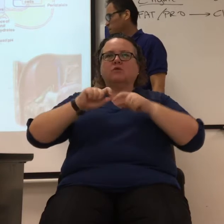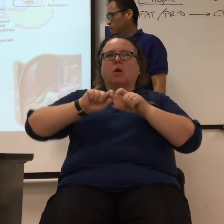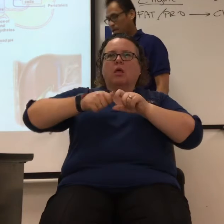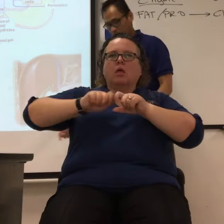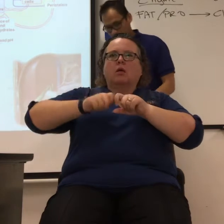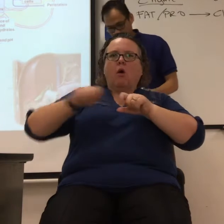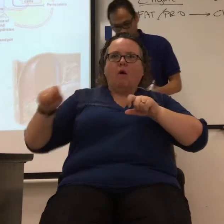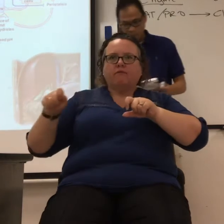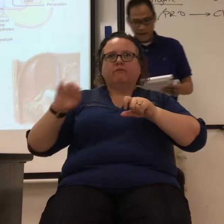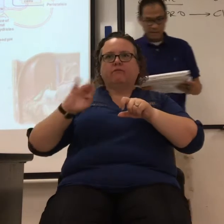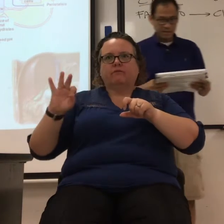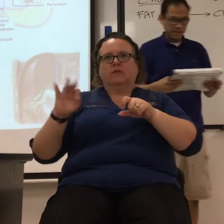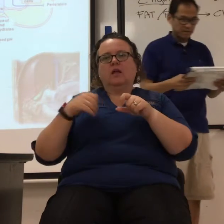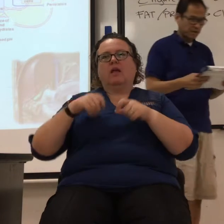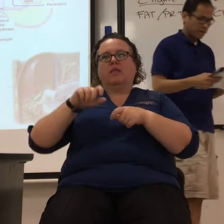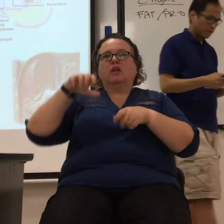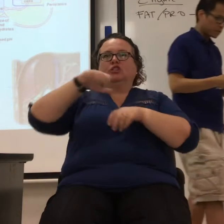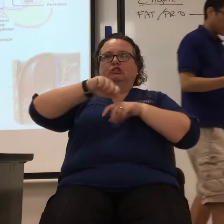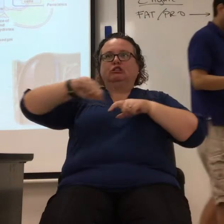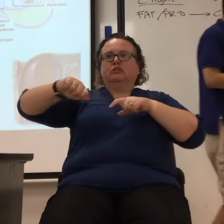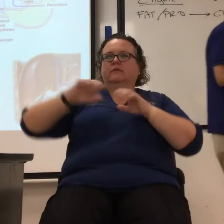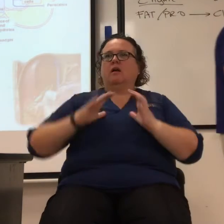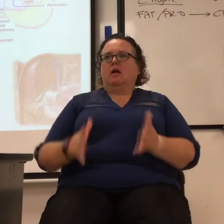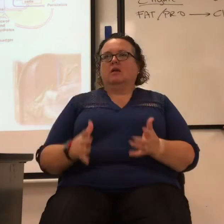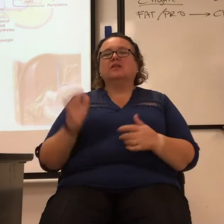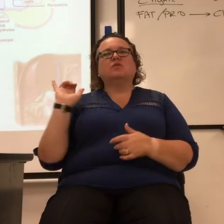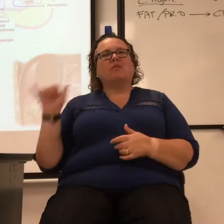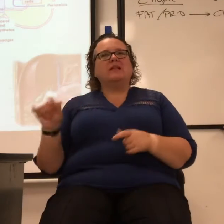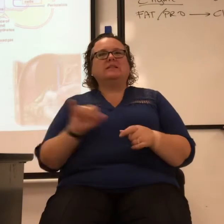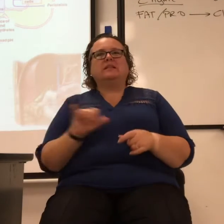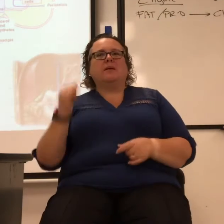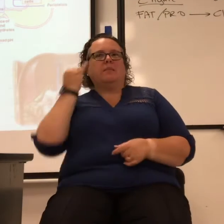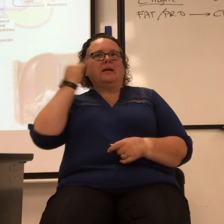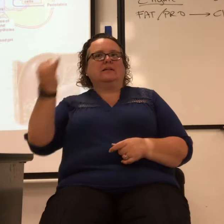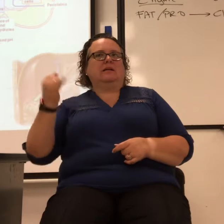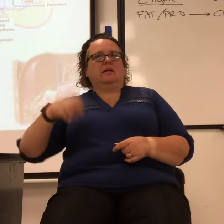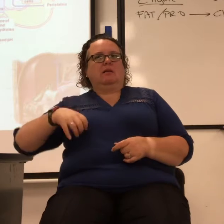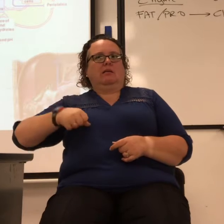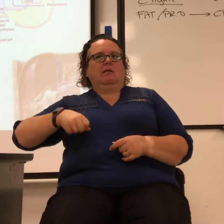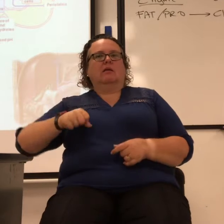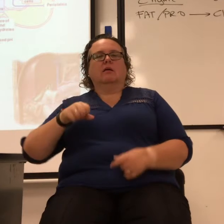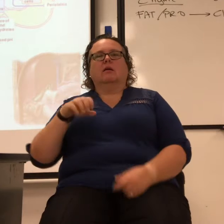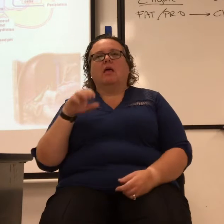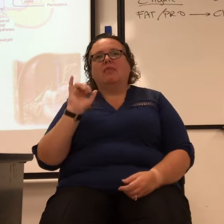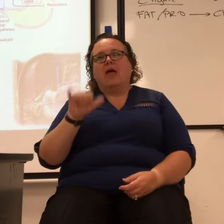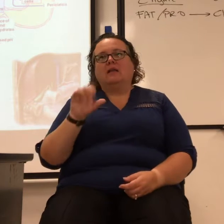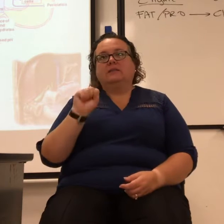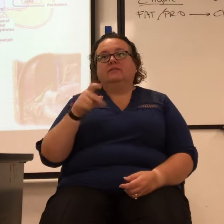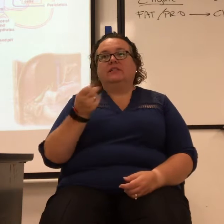So CCK also relaxes that sphincter. It's called a hepatopancreatic sphincter.